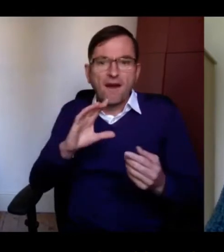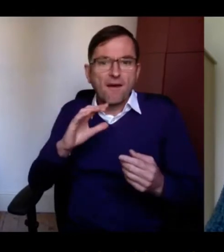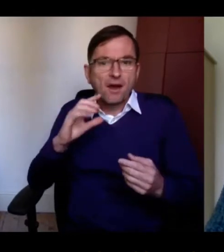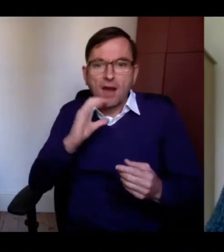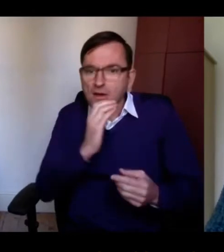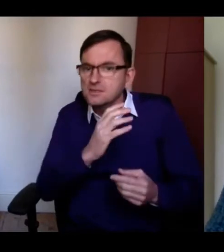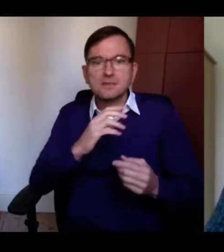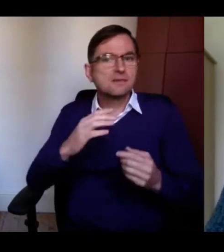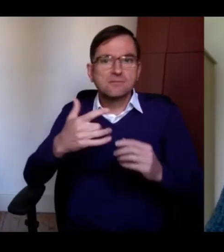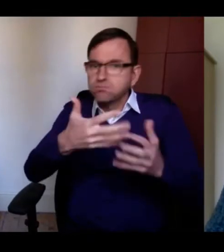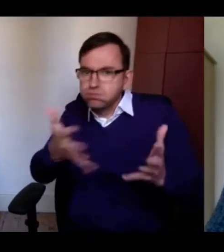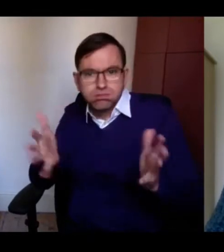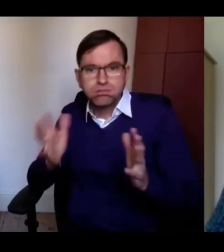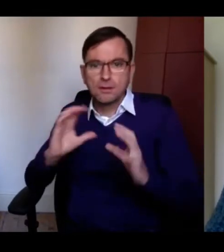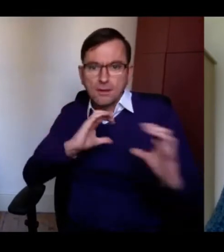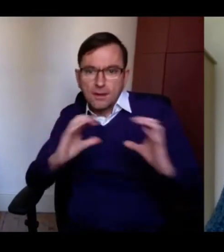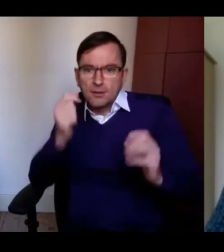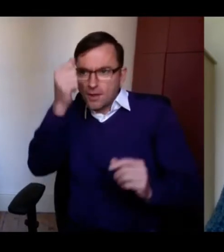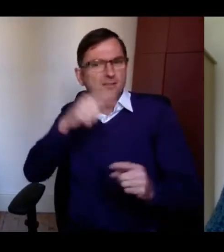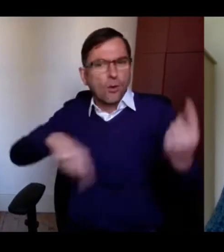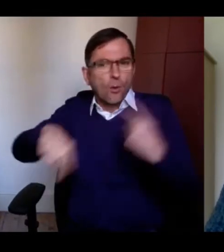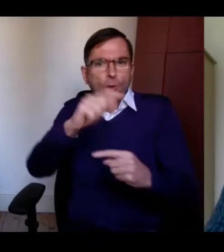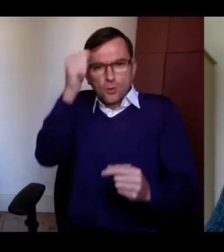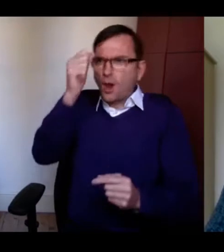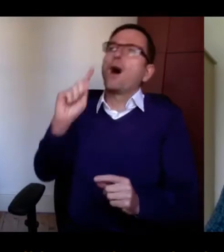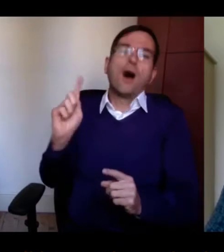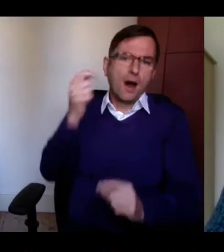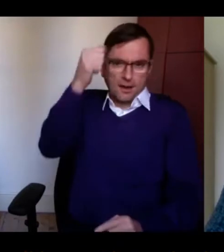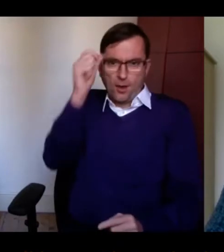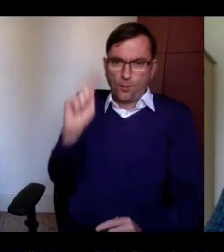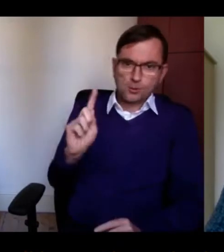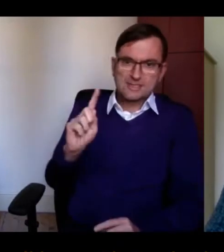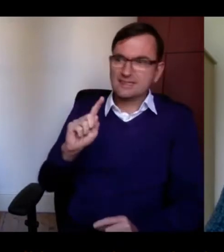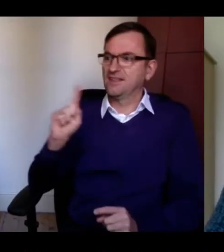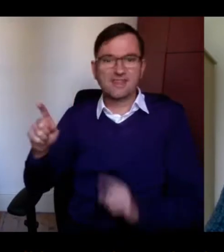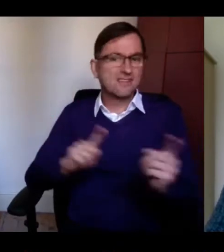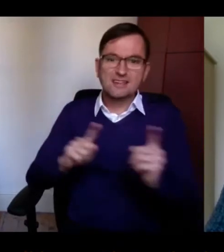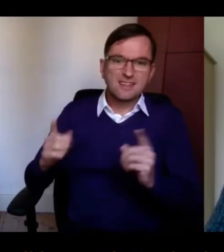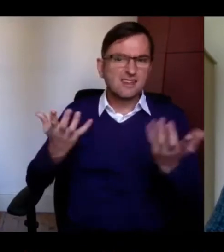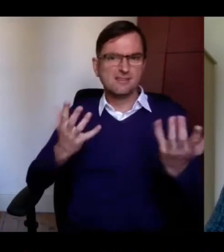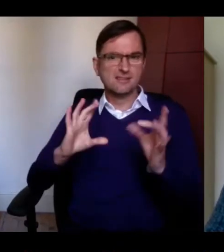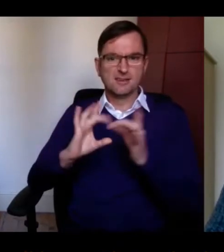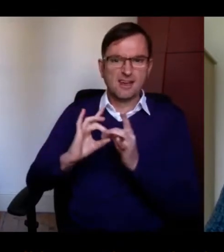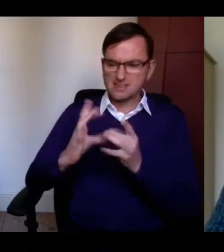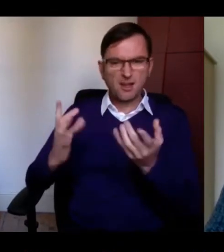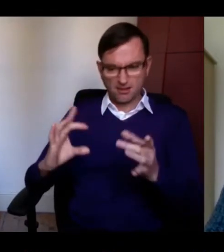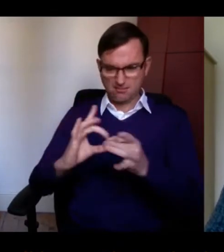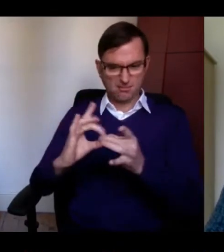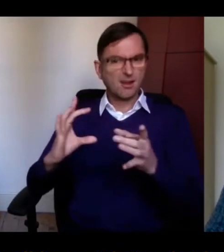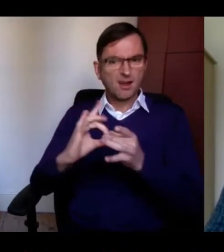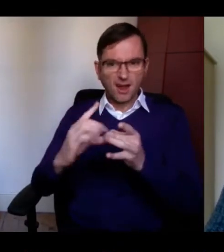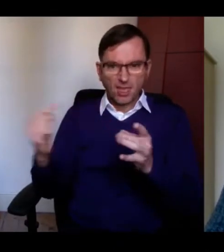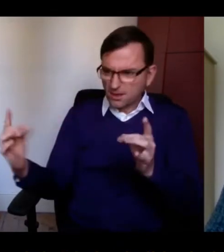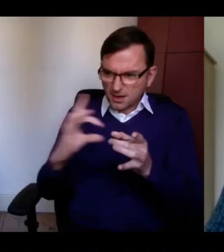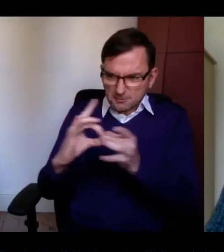their family, cousins and things like that. They all know, oh, that's what he means by that. Oh, that's what she